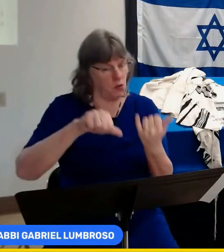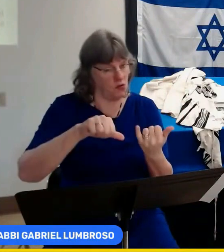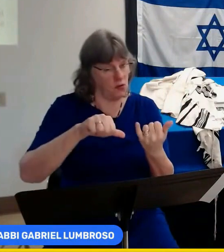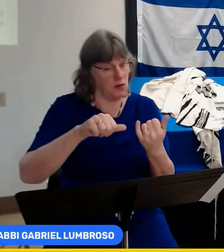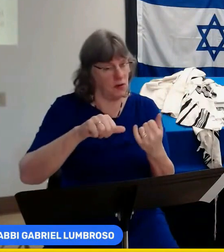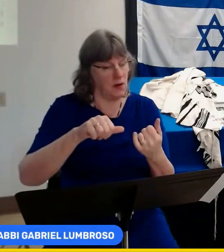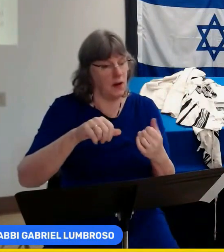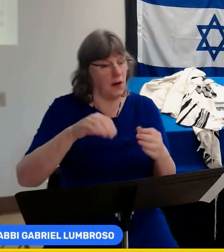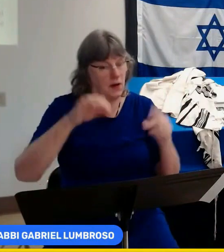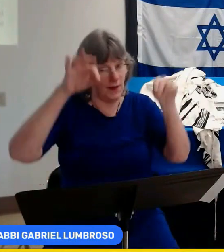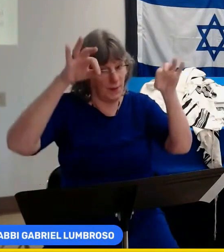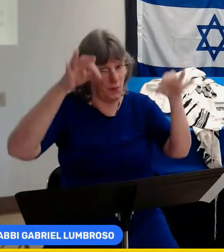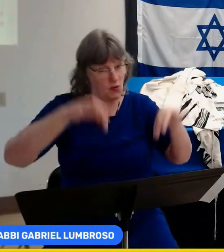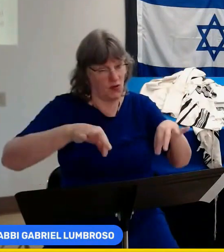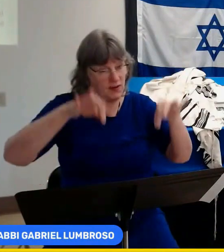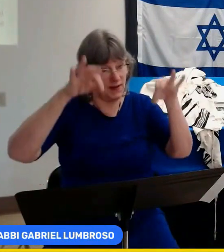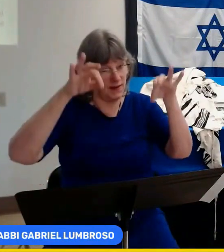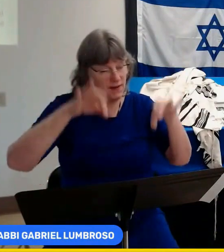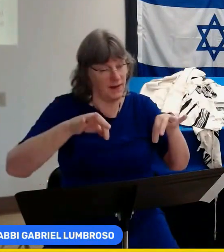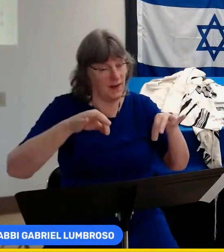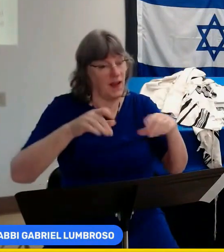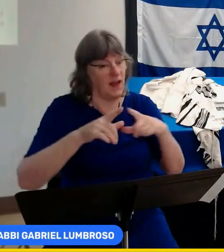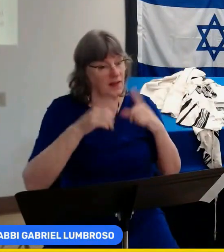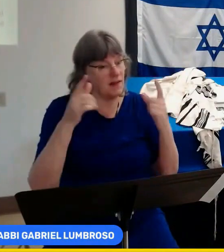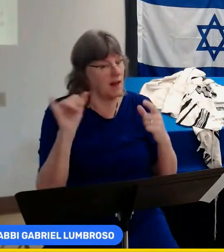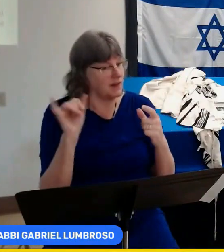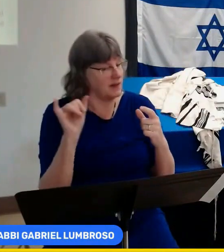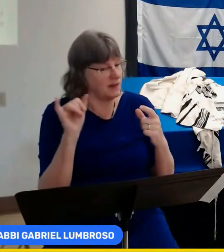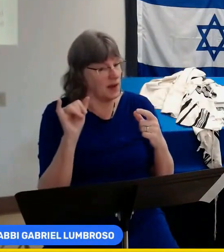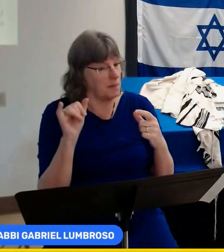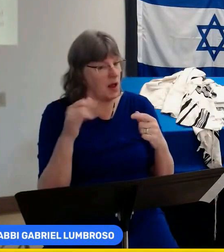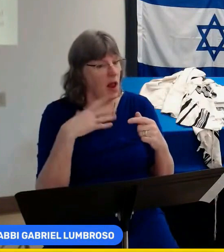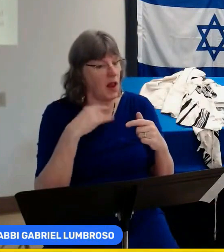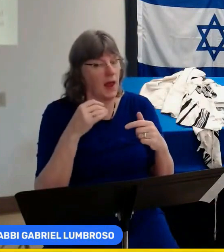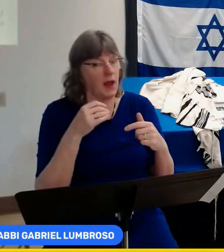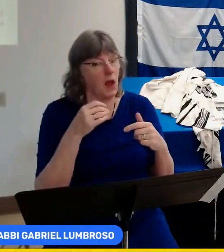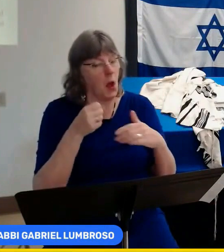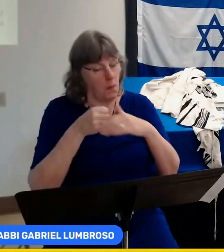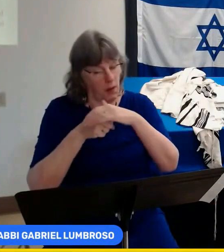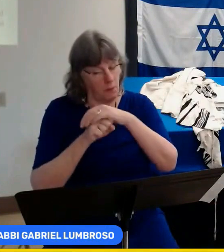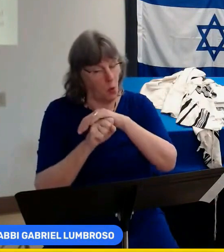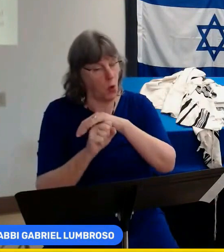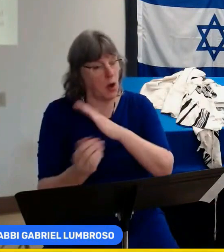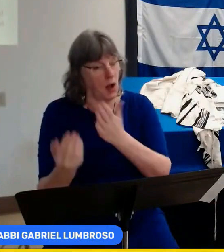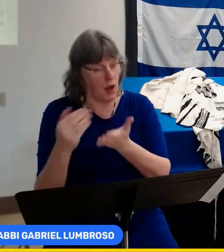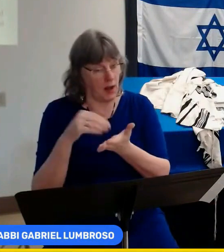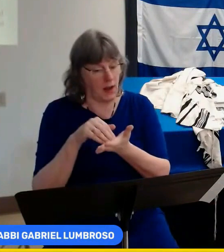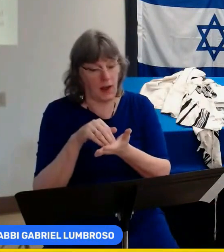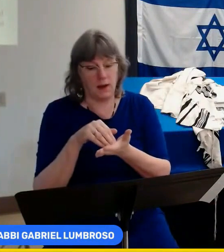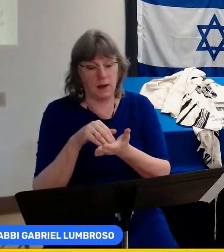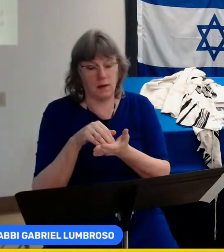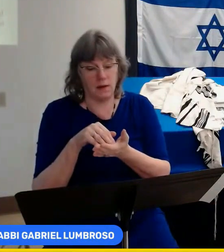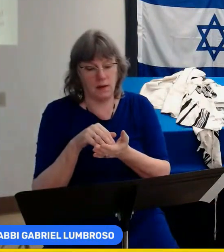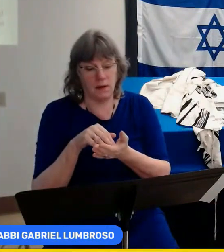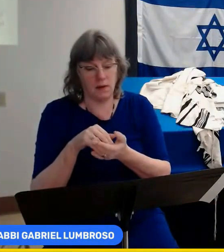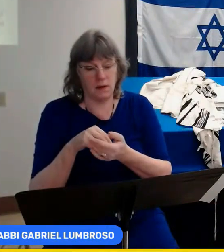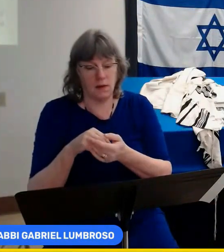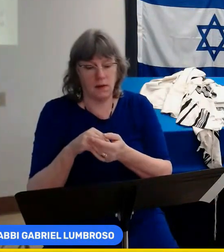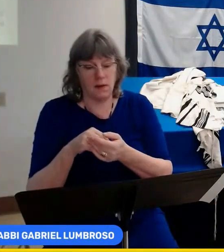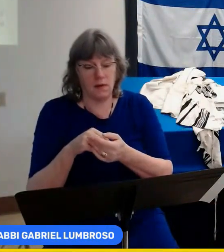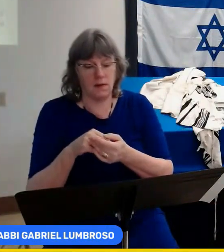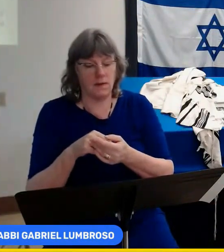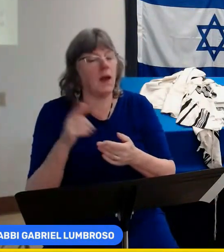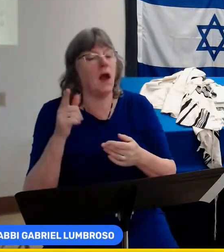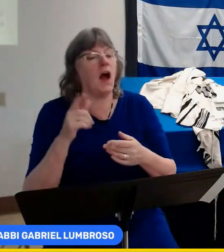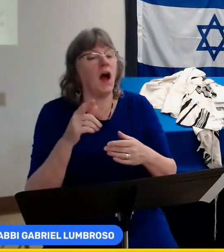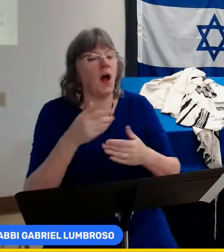born again. As a child is born from inside, this is what it says in Jewish texts, as a child is born from inside a water